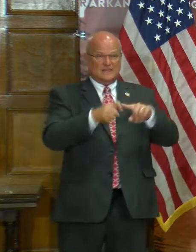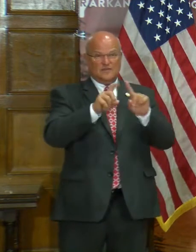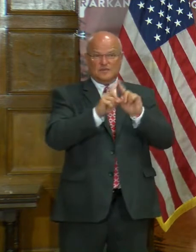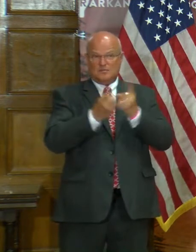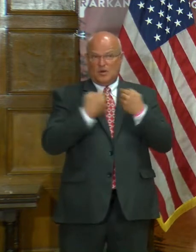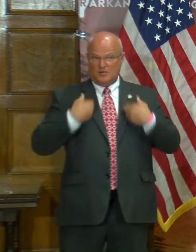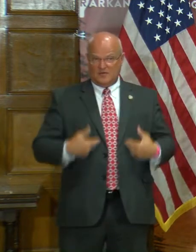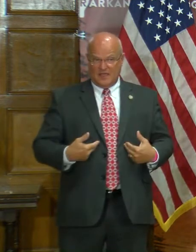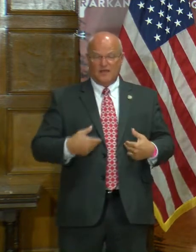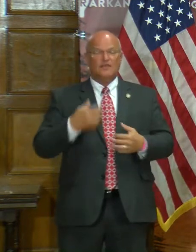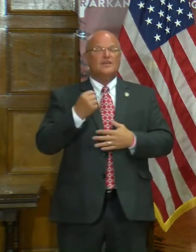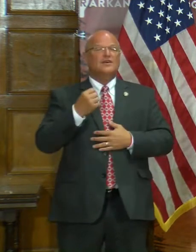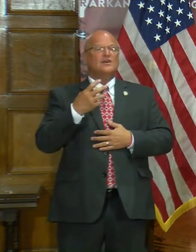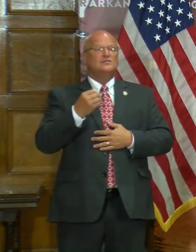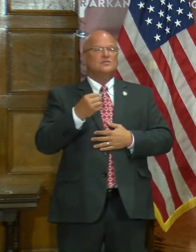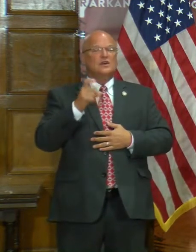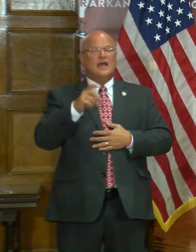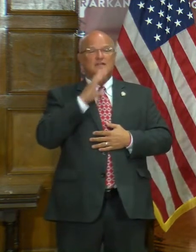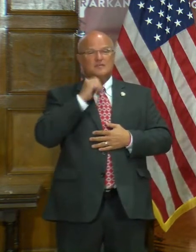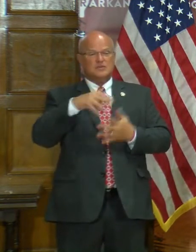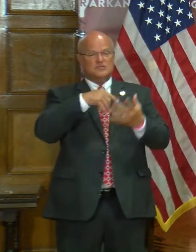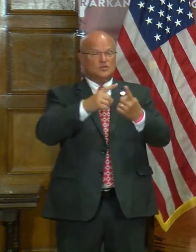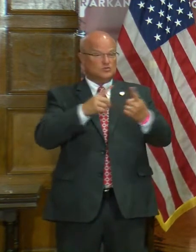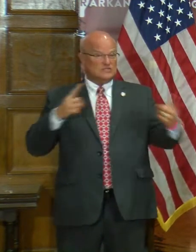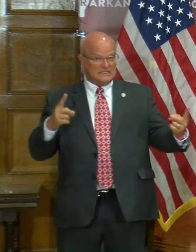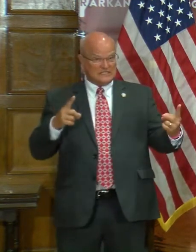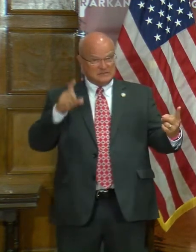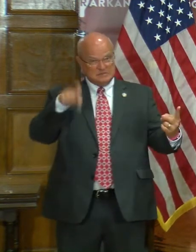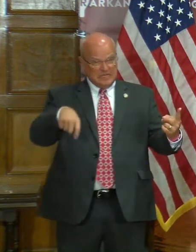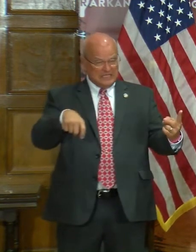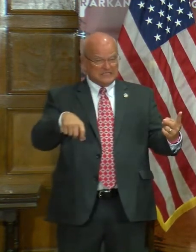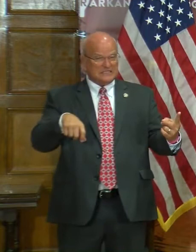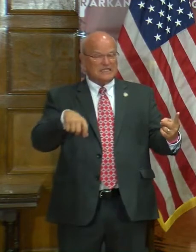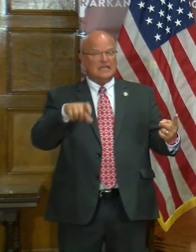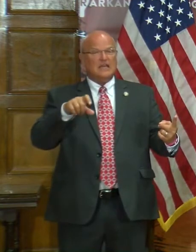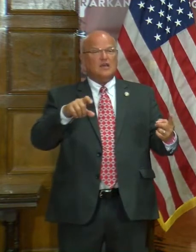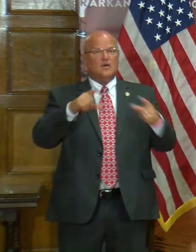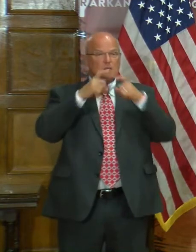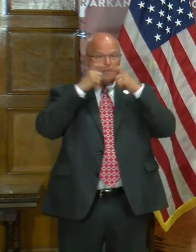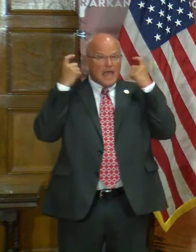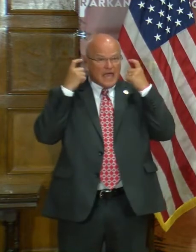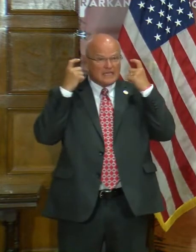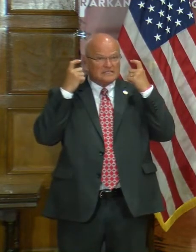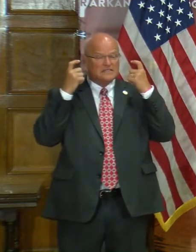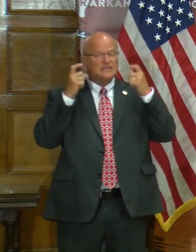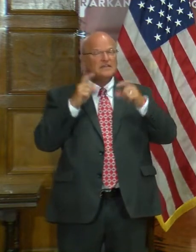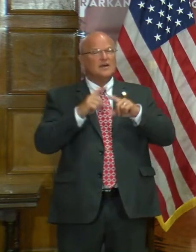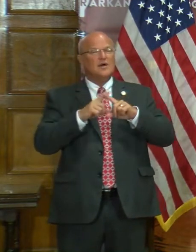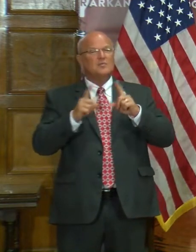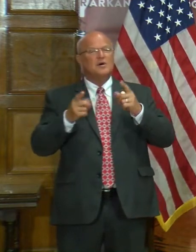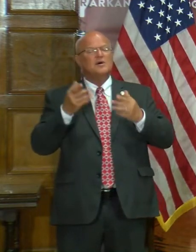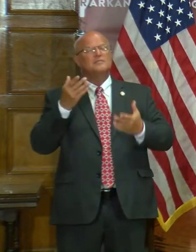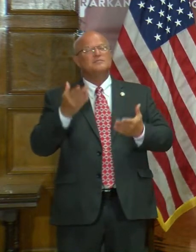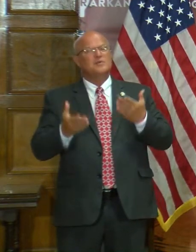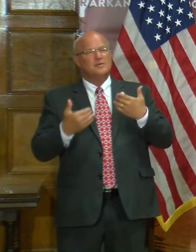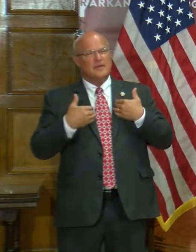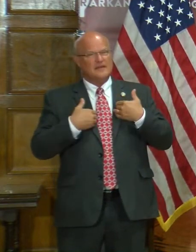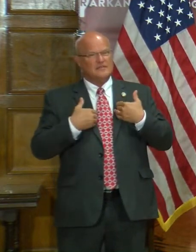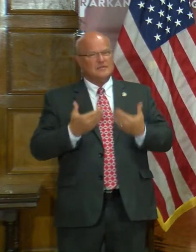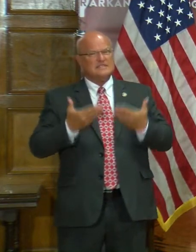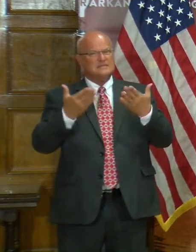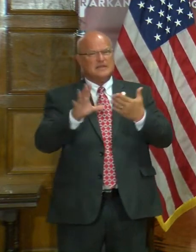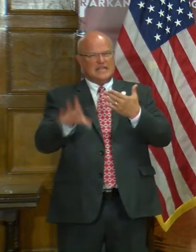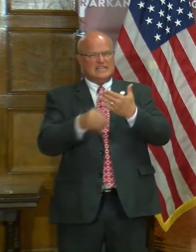of Health. And so there'll have to be social distancing. They'll have to be wearing masks, but they'll probably have to be